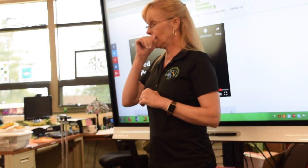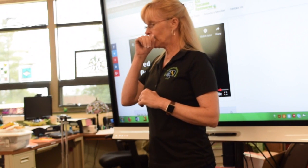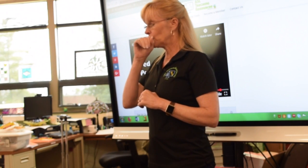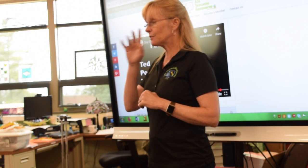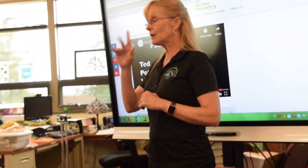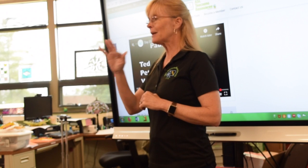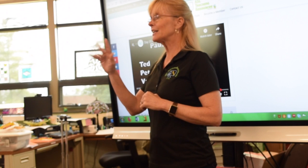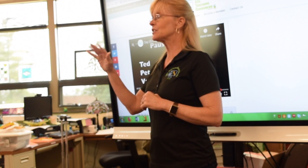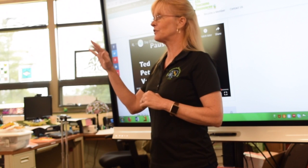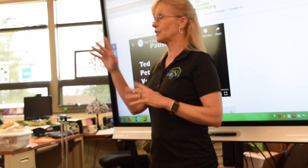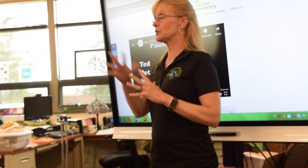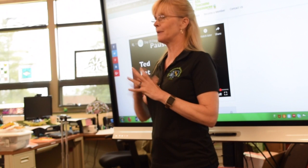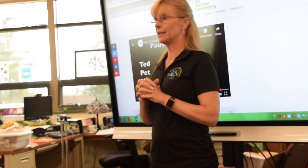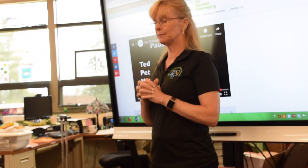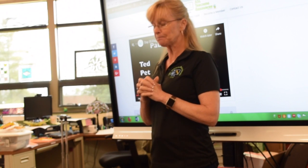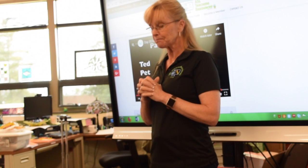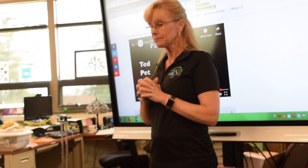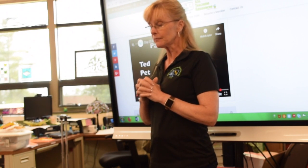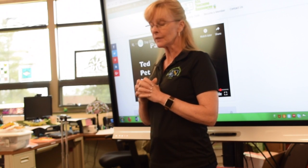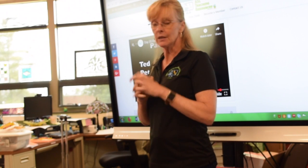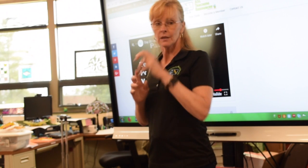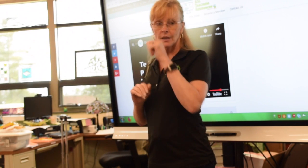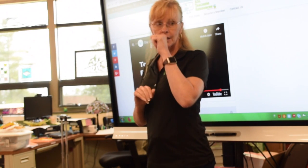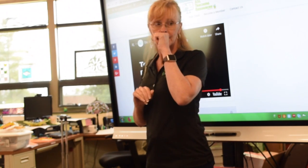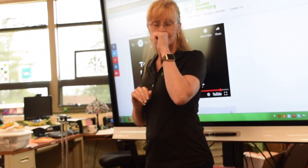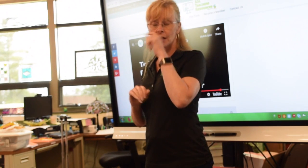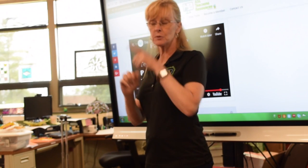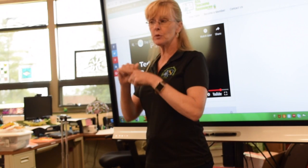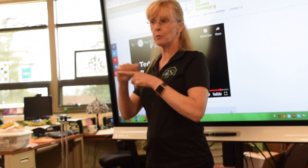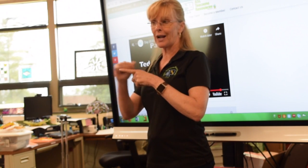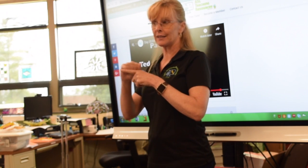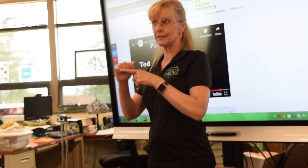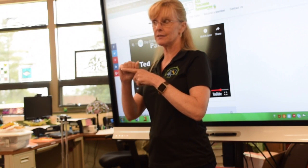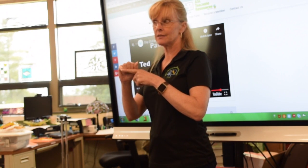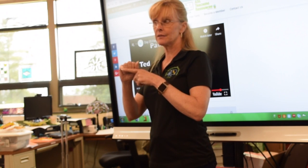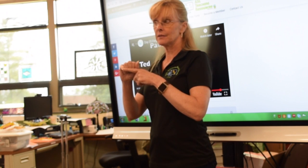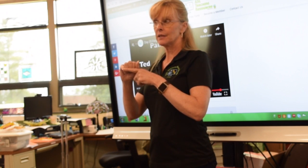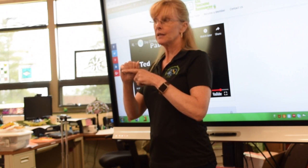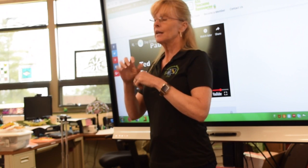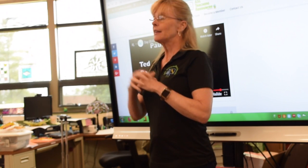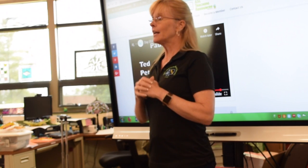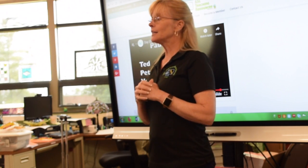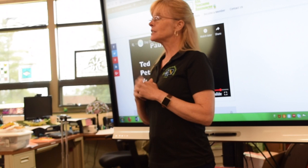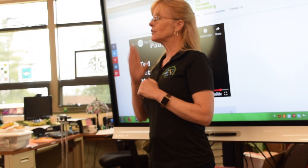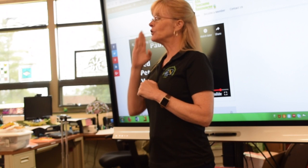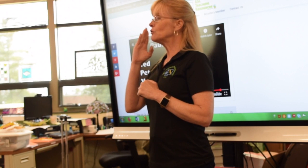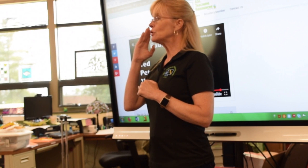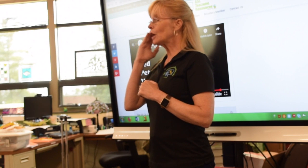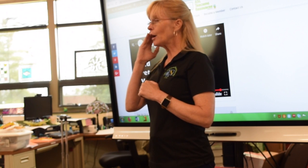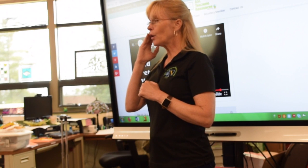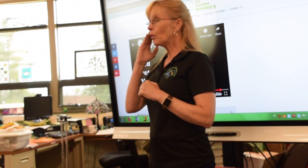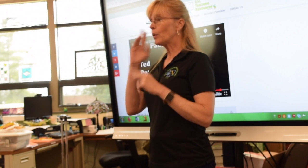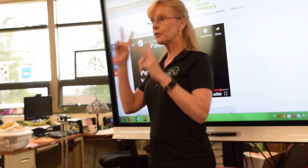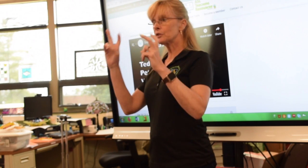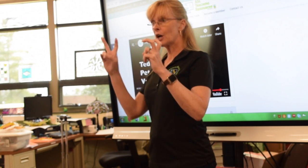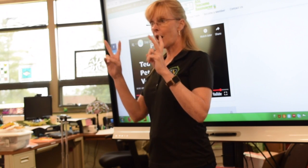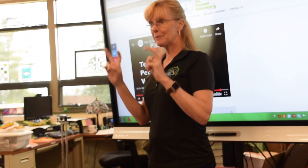when somebody's finger spelling, and this comes with practice. That is, if you know what their topic